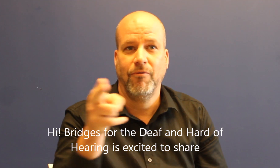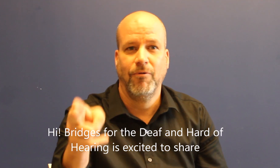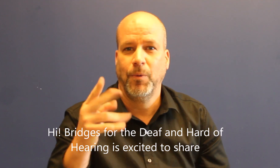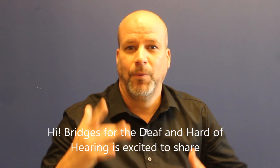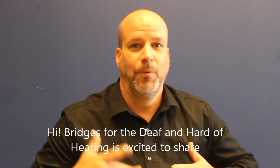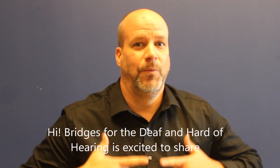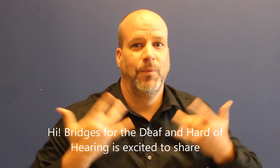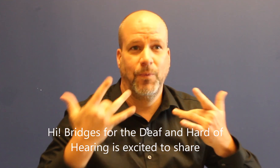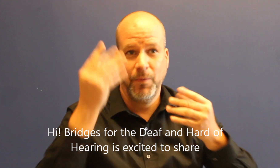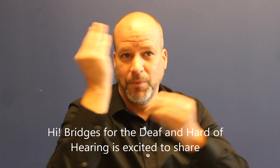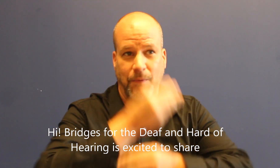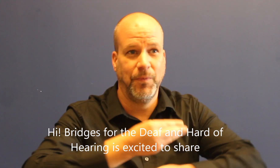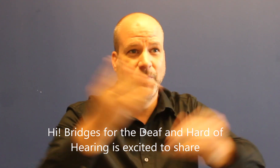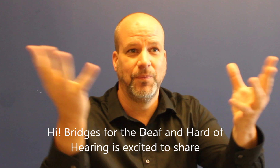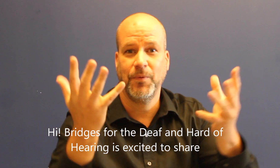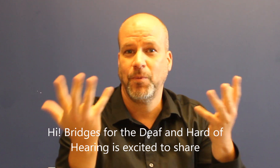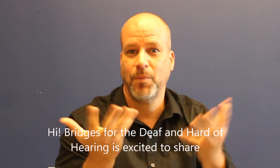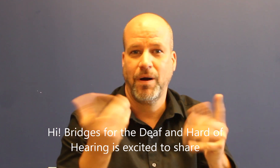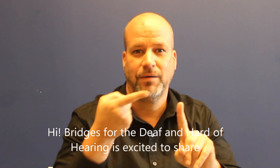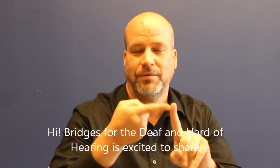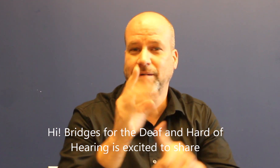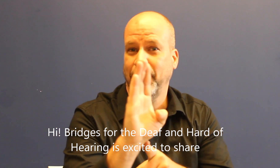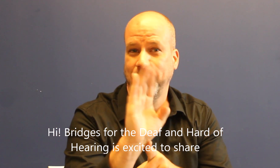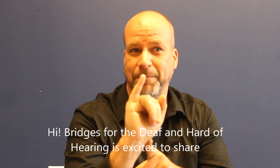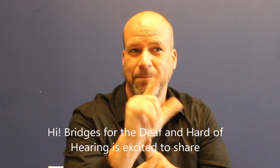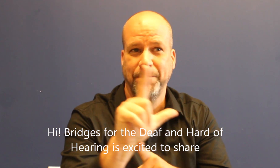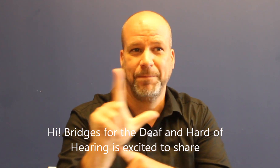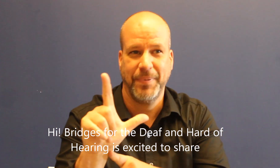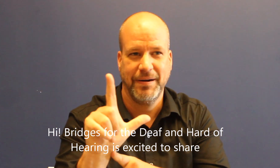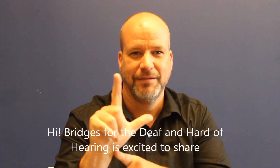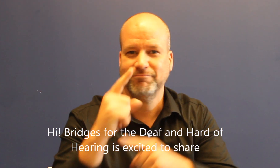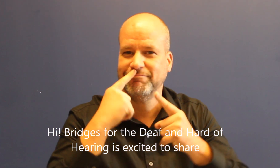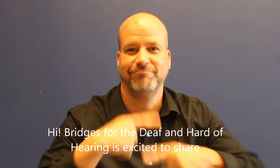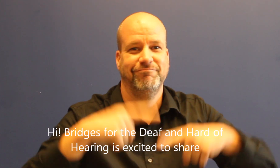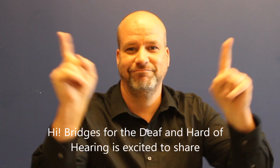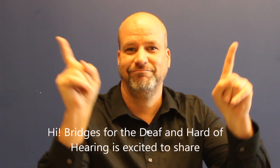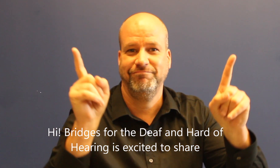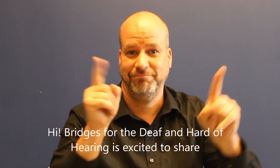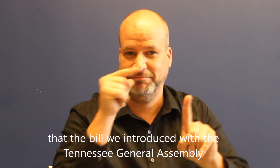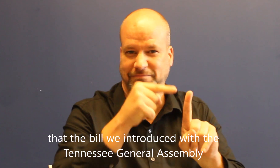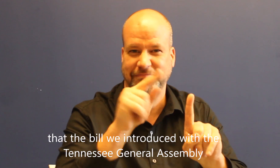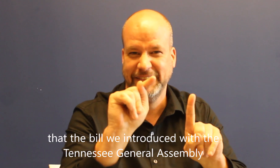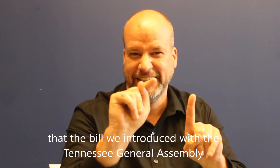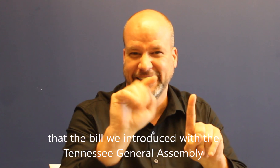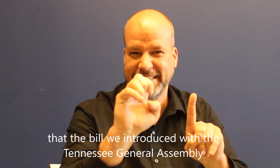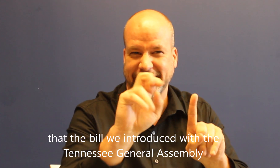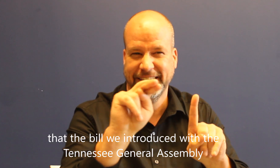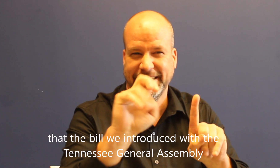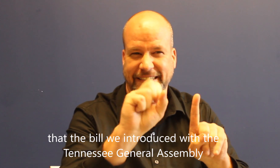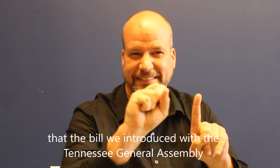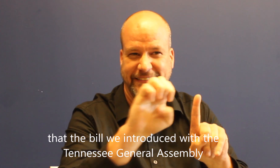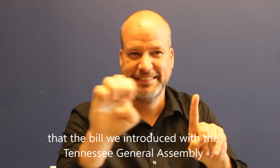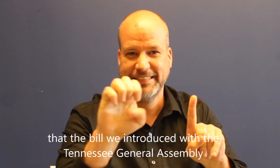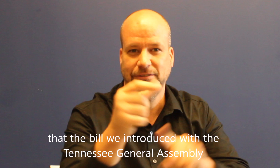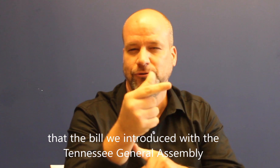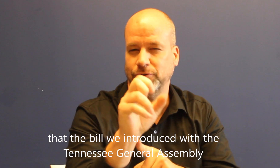Hi, Bridges for the Deaf and Hard of Hearing is excited to share that the bill we